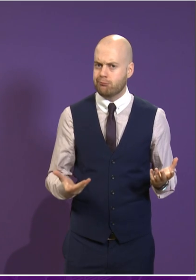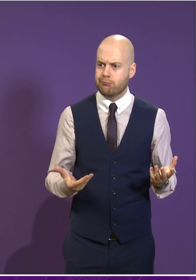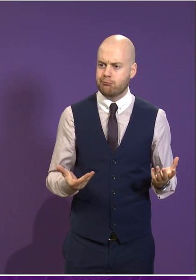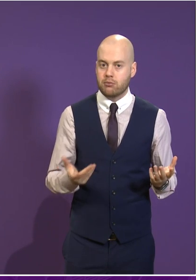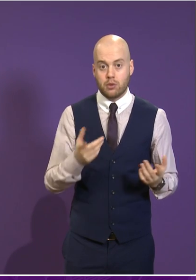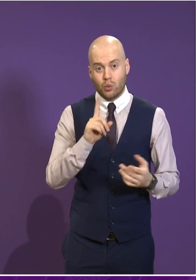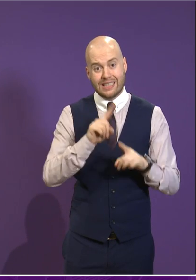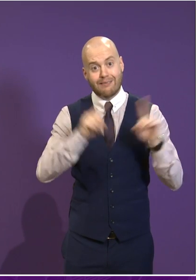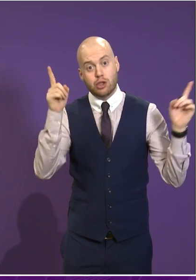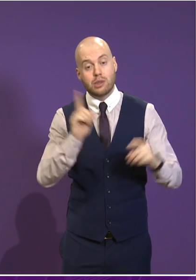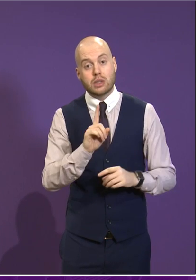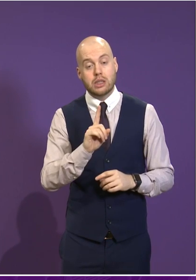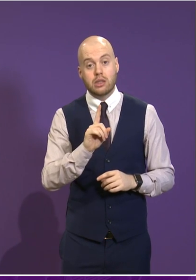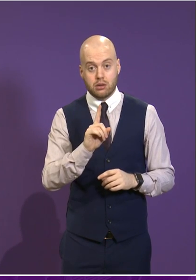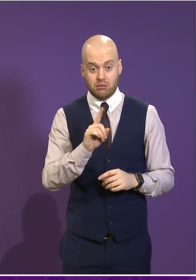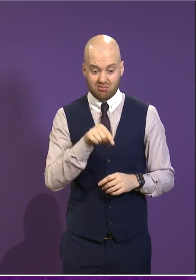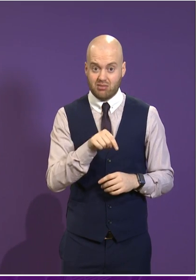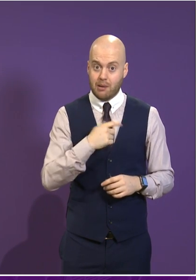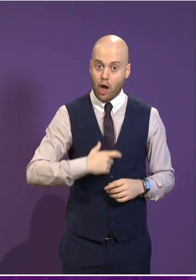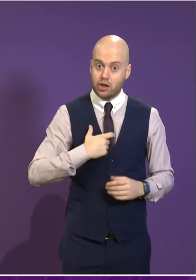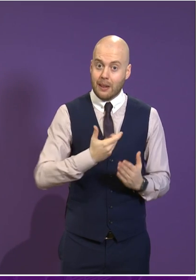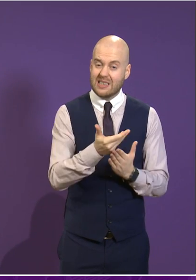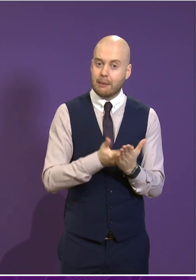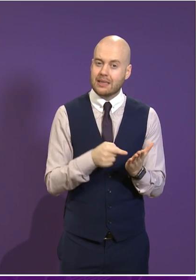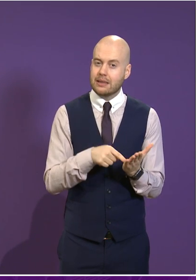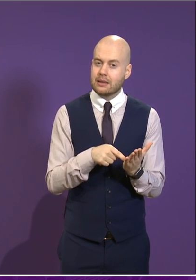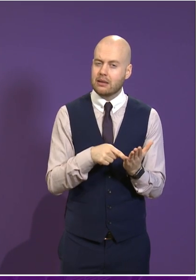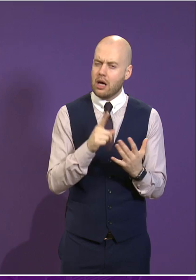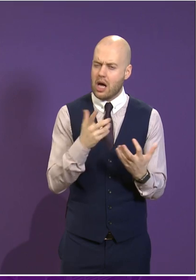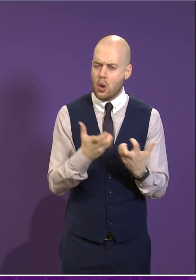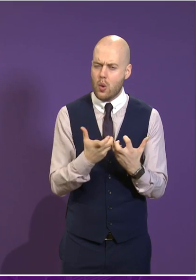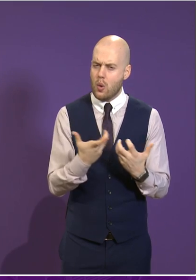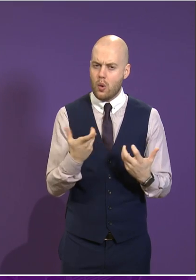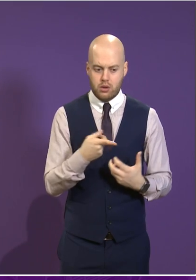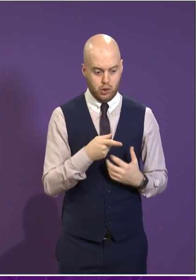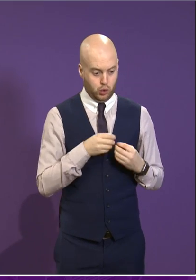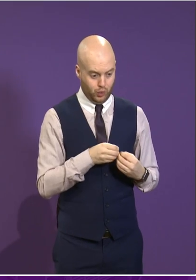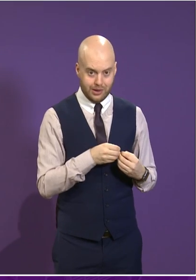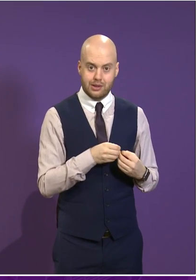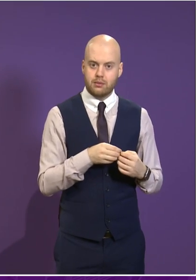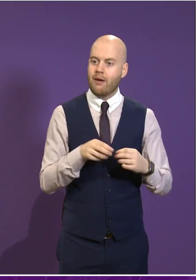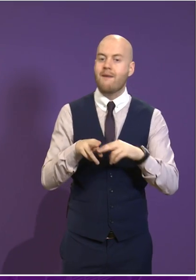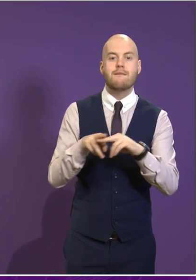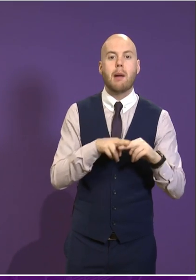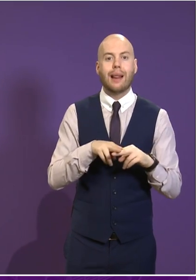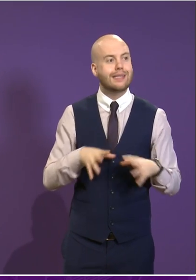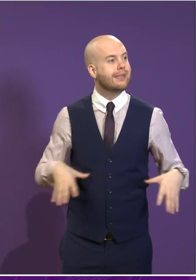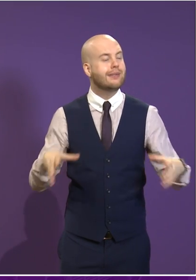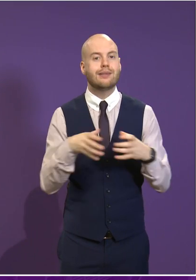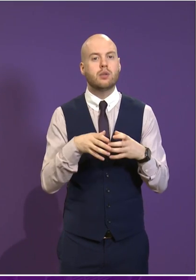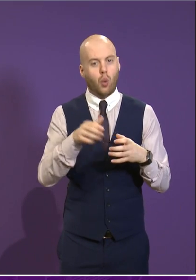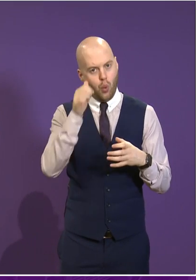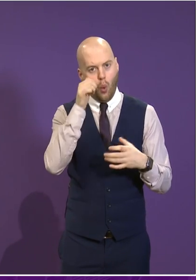difference is the personal statement. How on earth do those two students and their families know that one was treated fairly compared to the other if